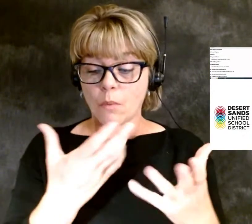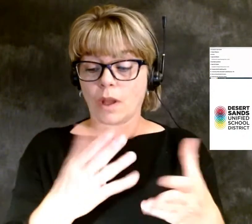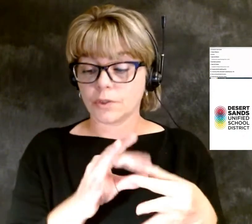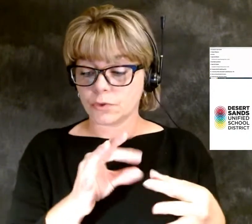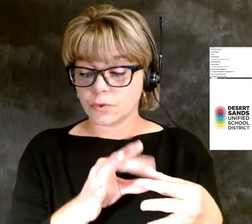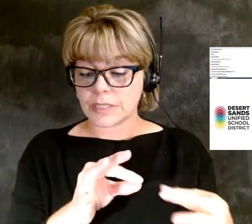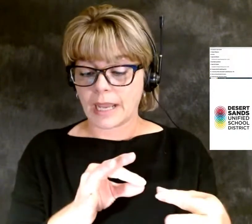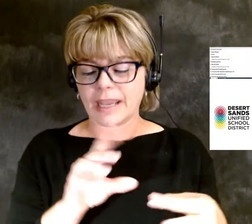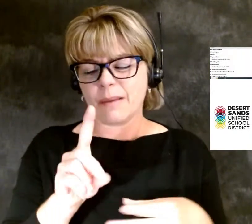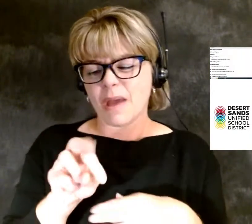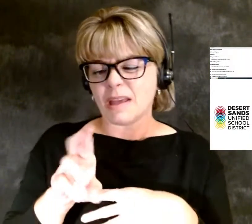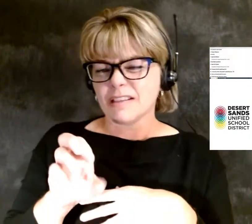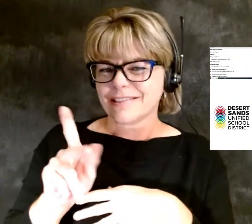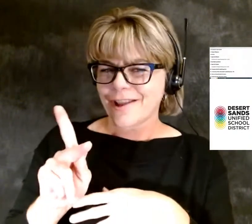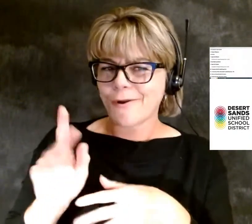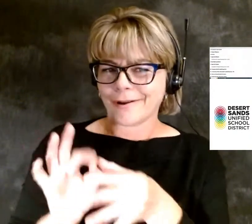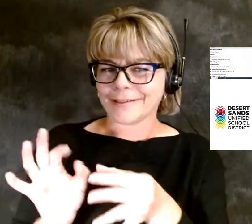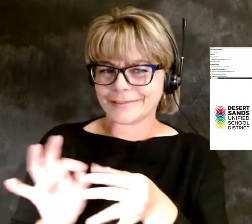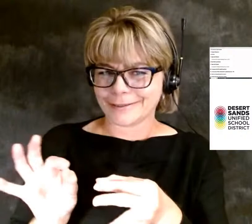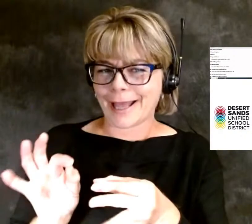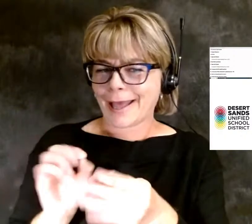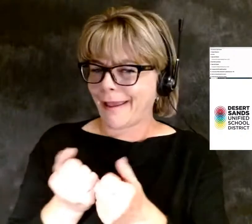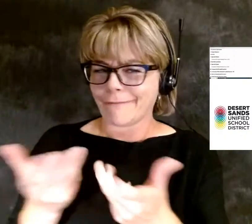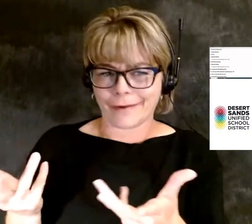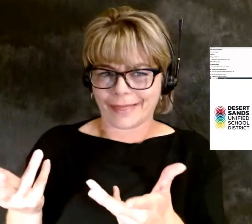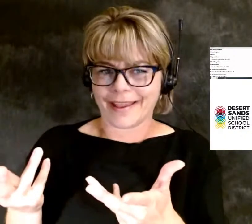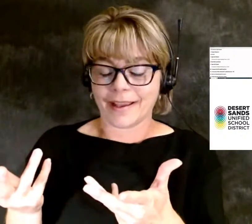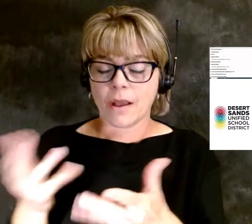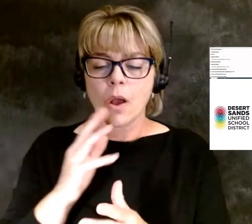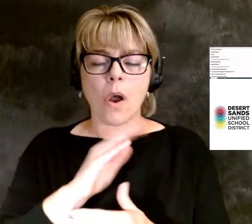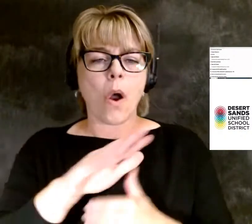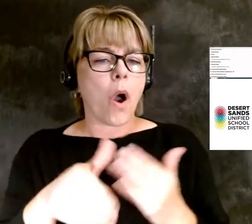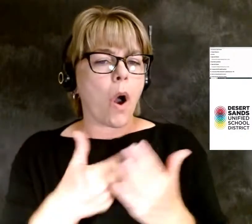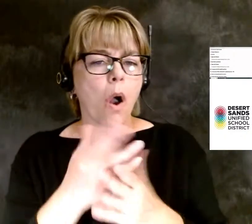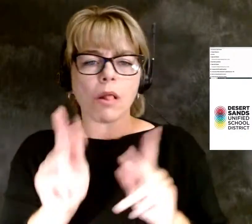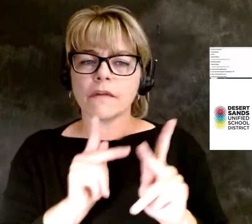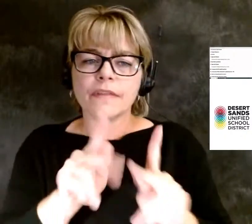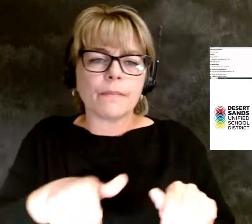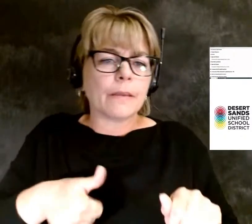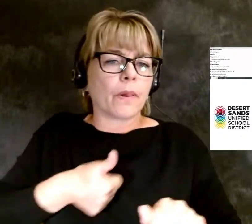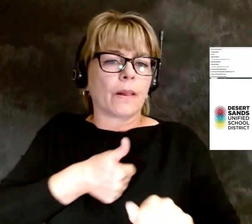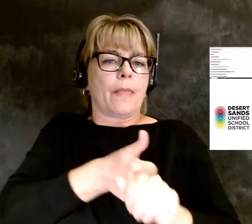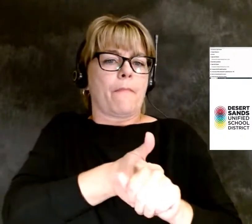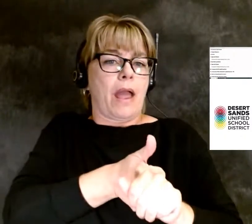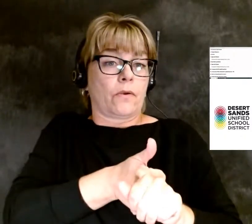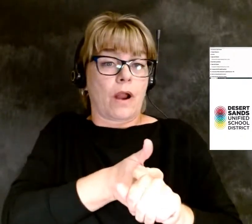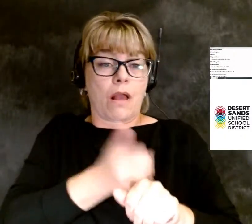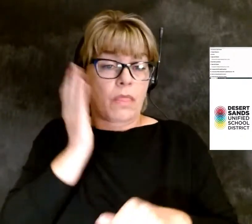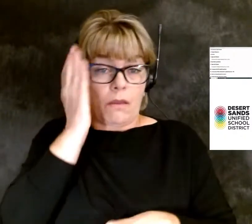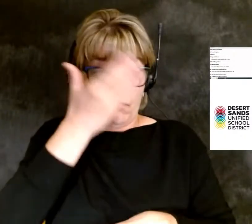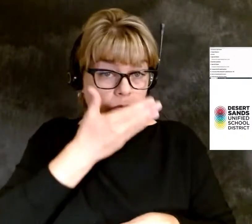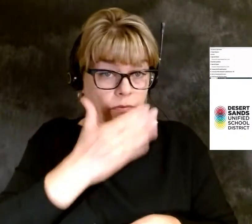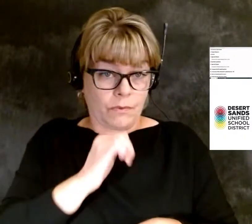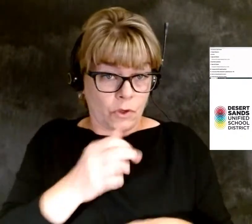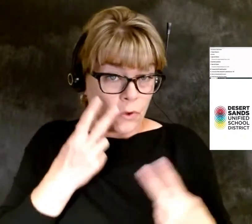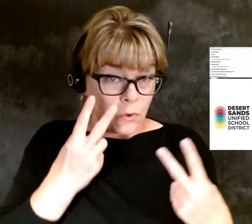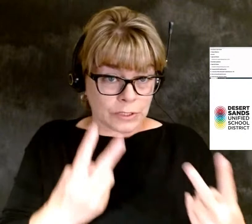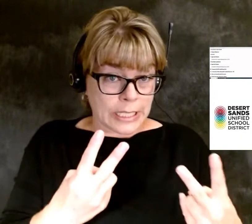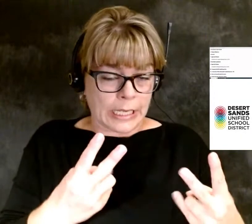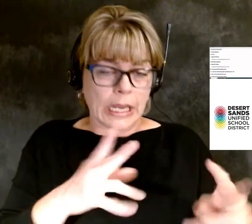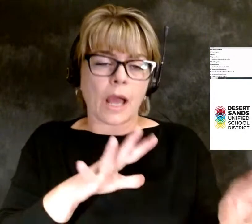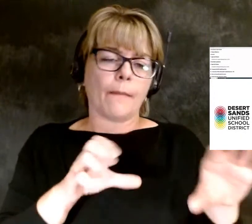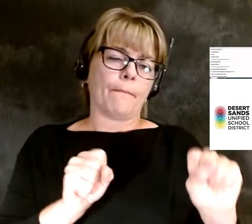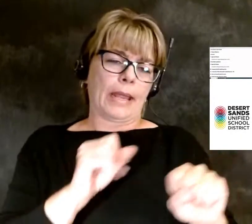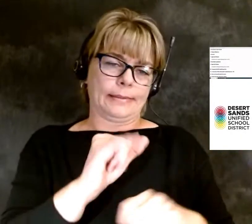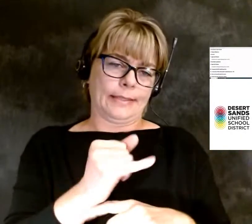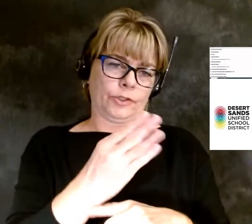everything. All the people in the background that you don't see did an amazing job. Our security guards are just